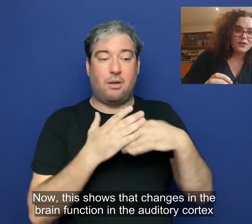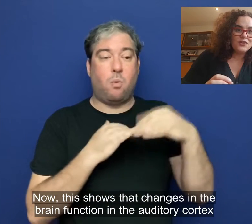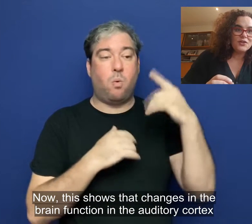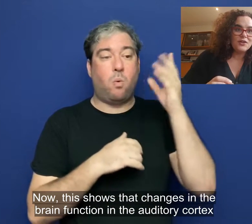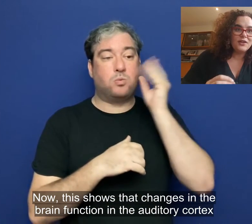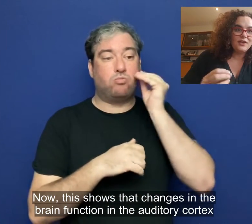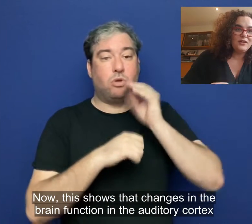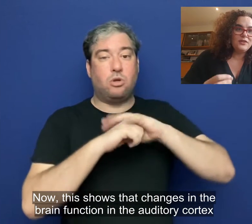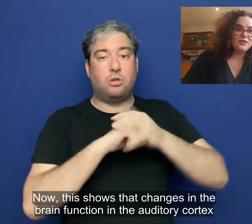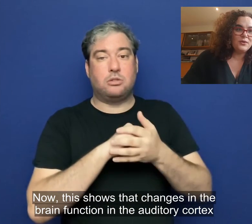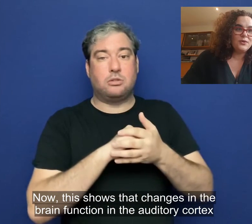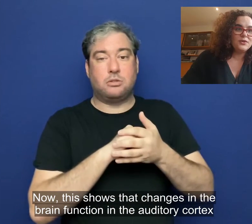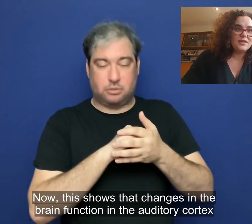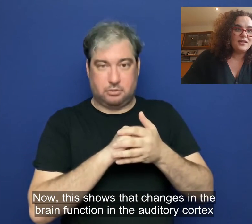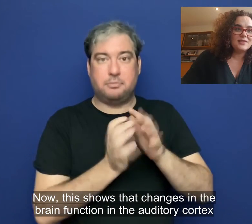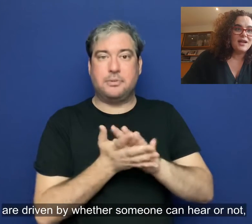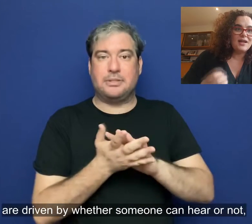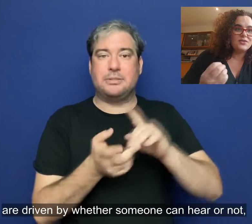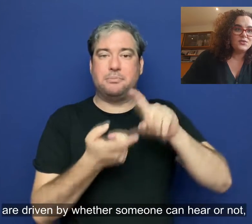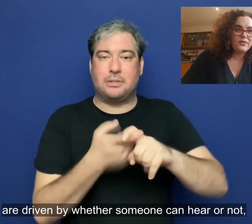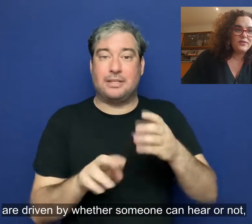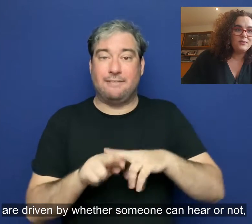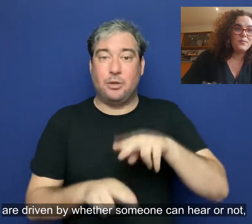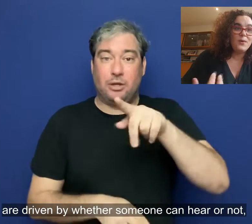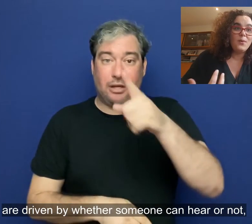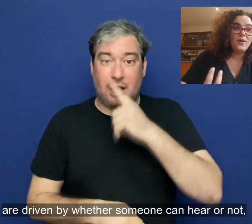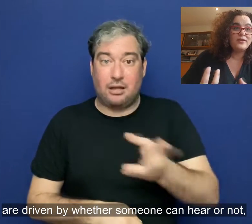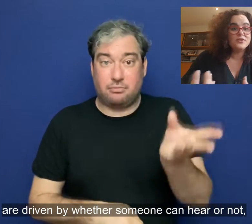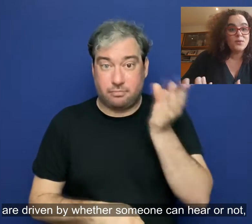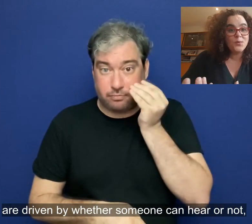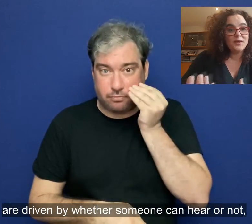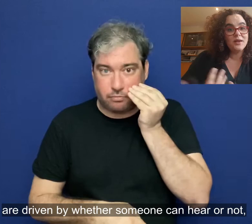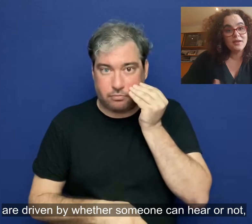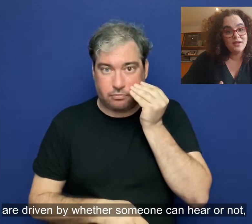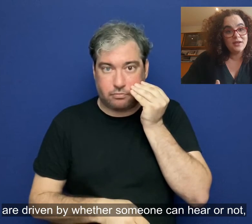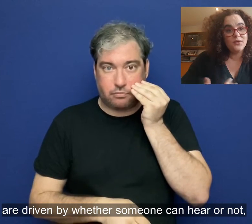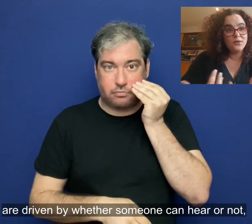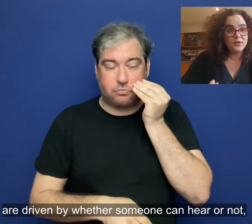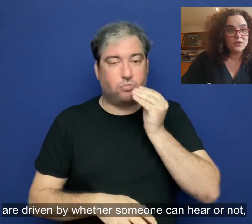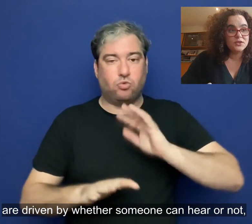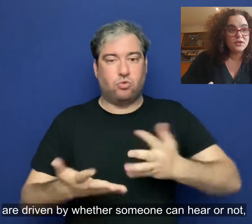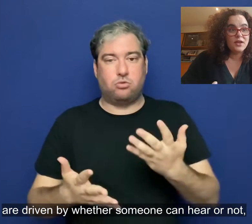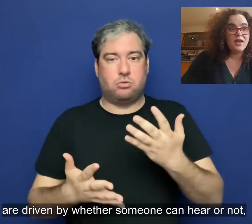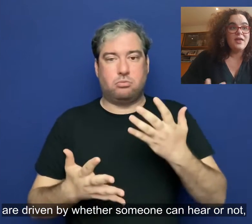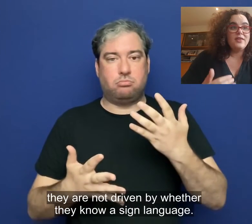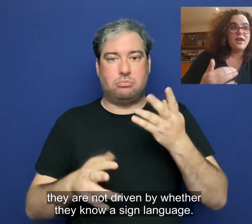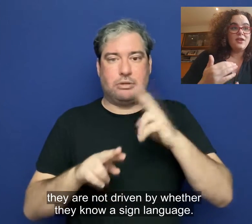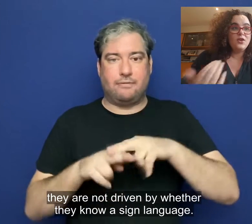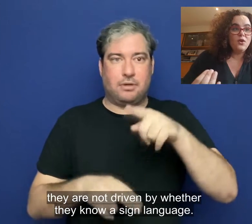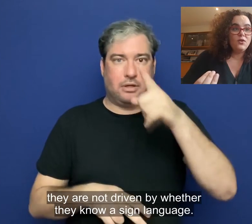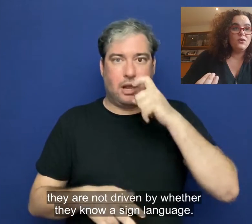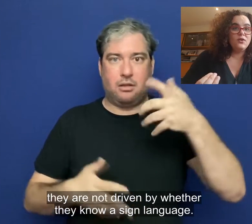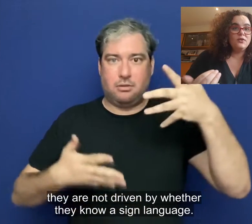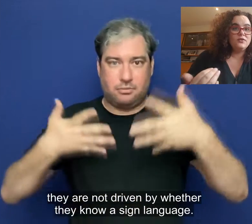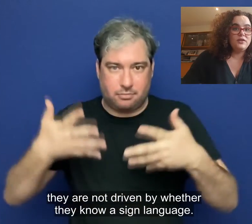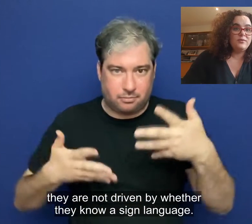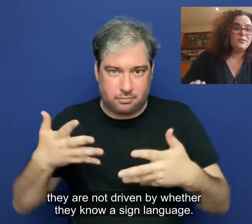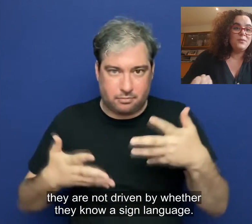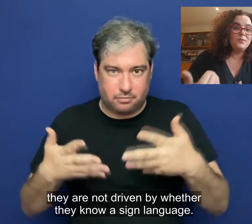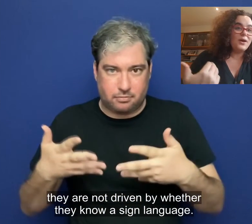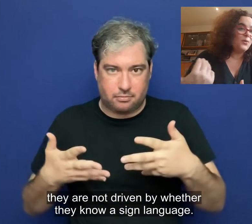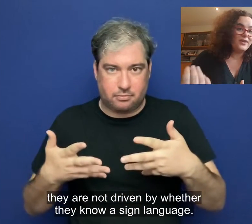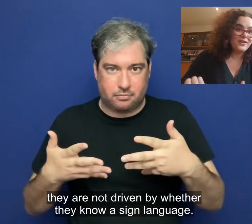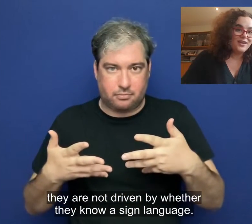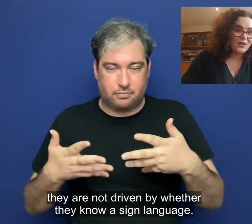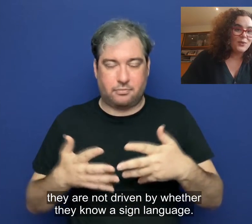brain function in the auditory cortex are driven by whether someone can hear or not. They are not